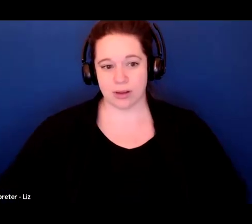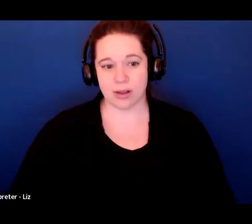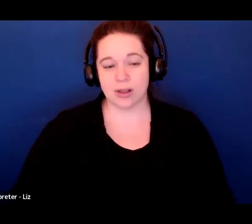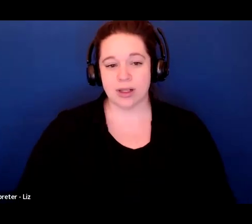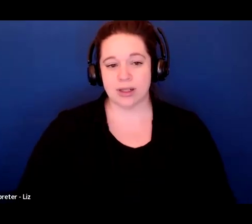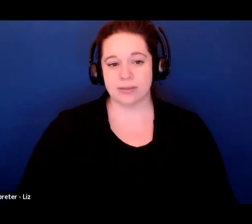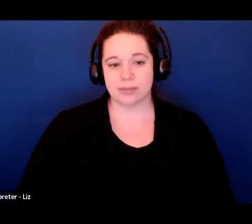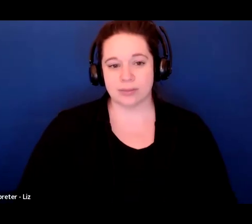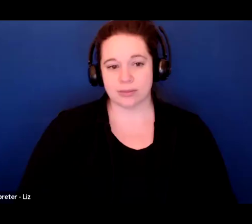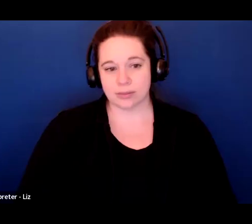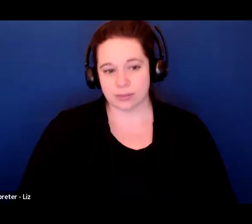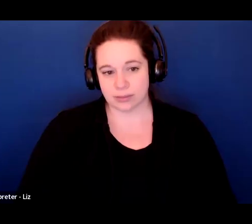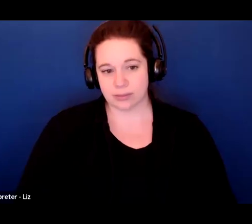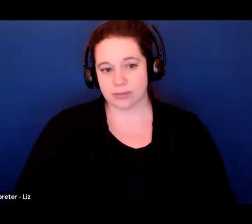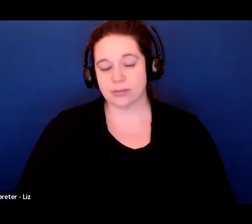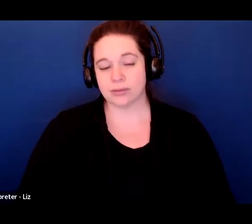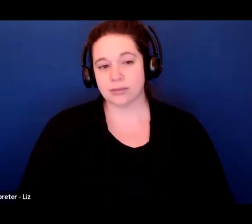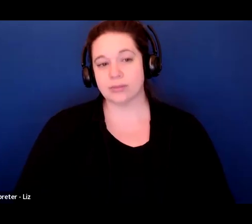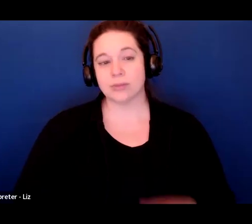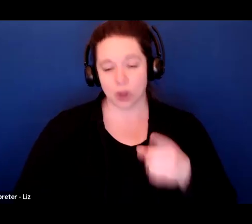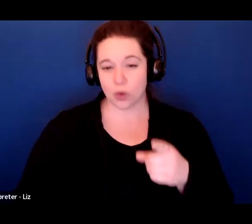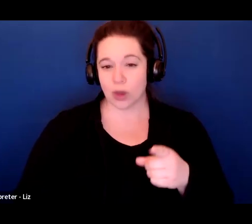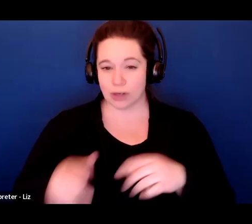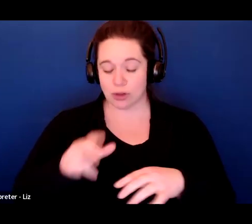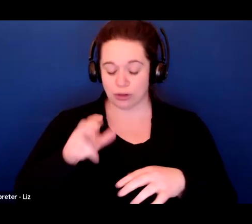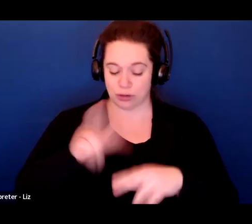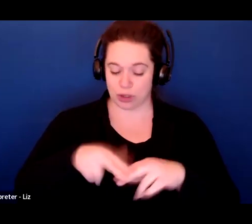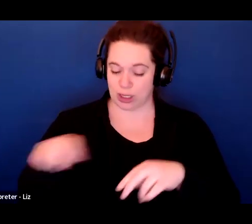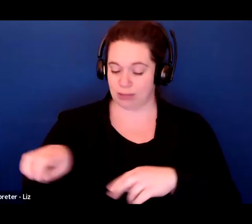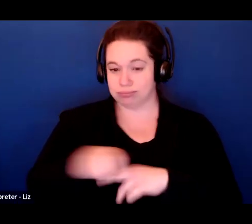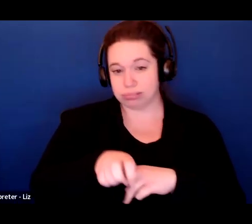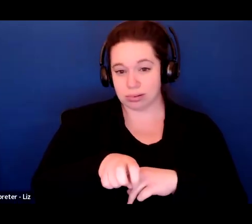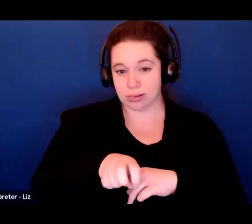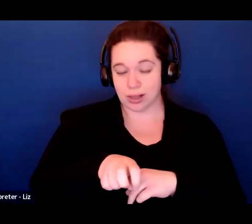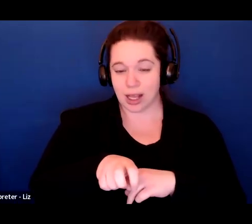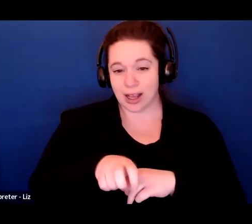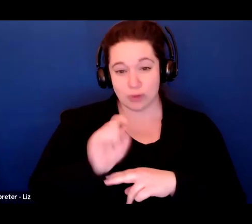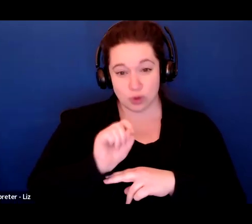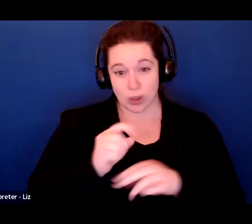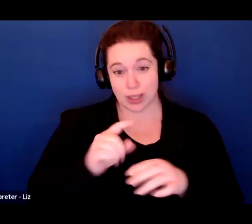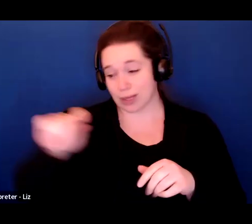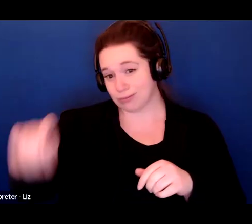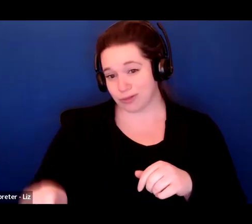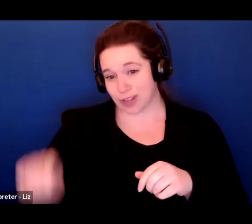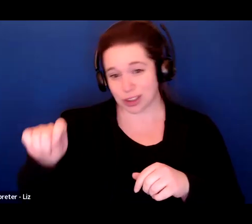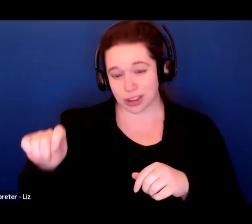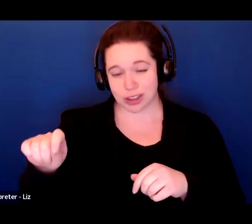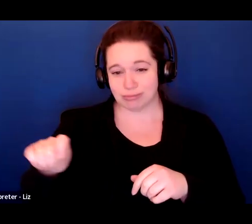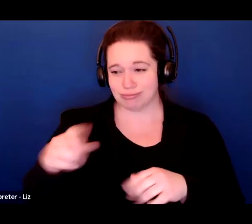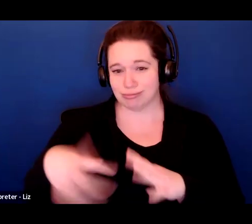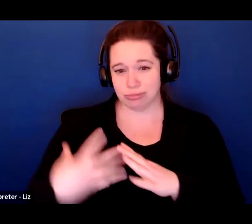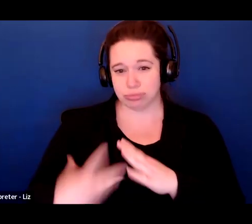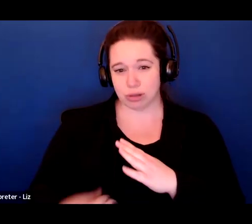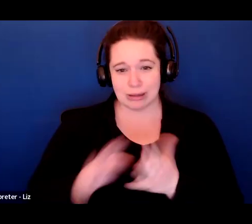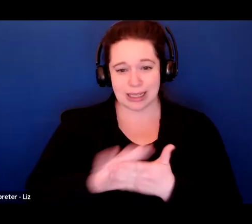over the toilet so that you can do the bow program and then just flush and you're done, which is quite nice. You don't have that big cleanup to do.